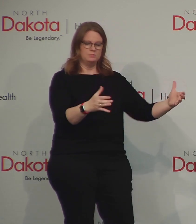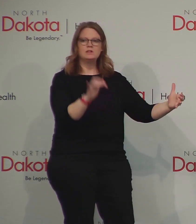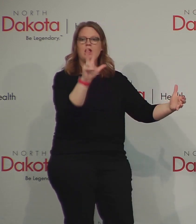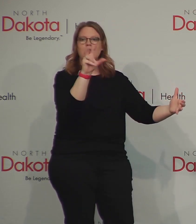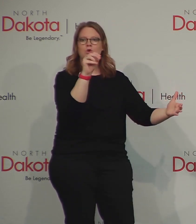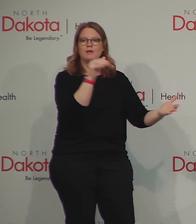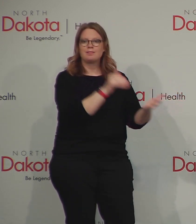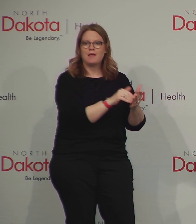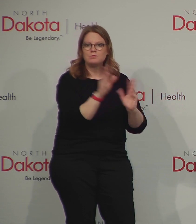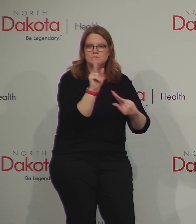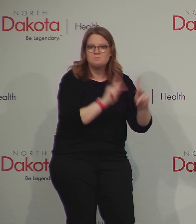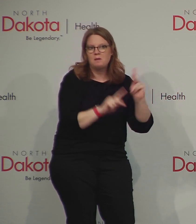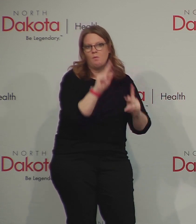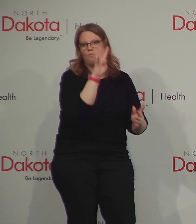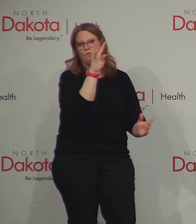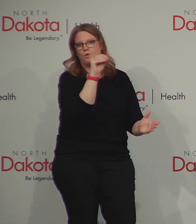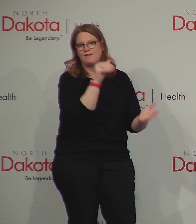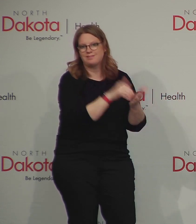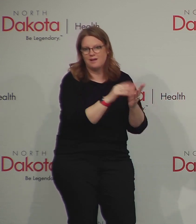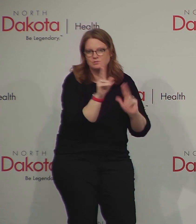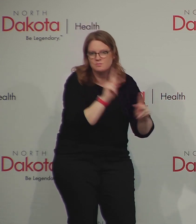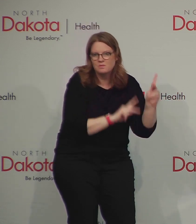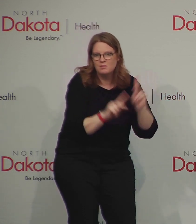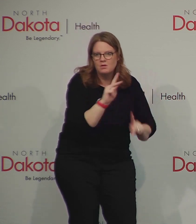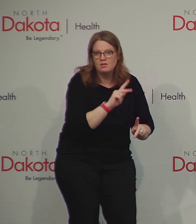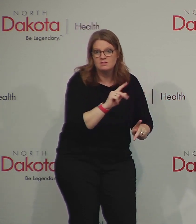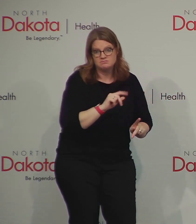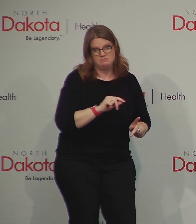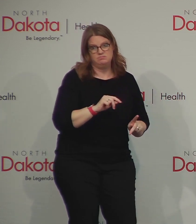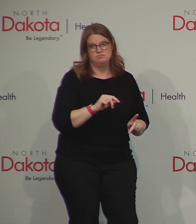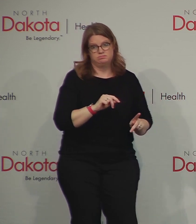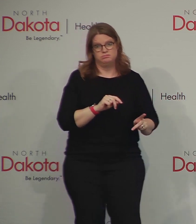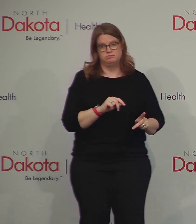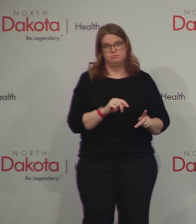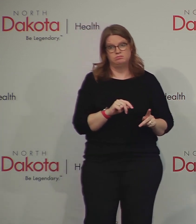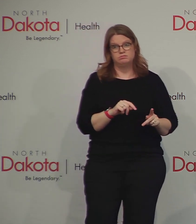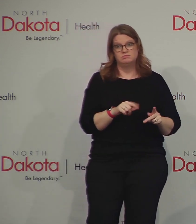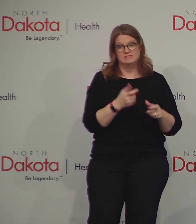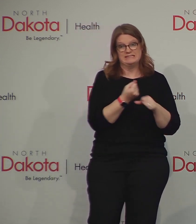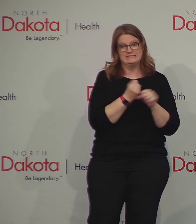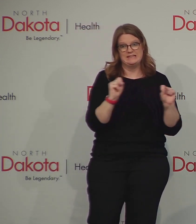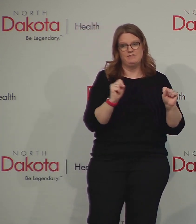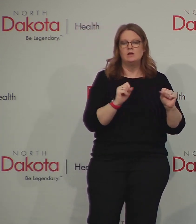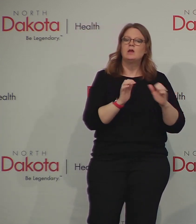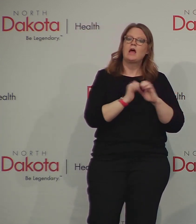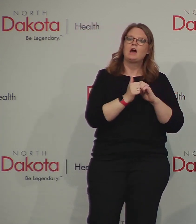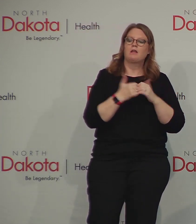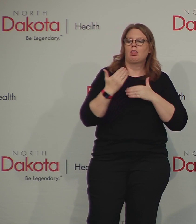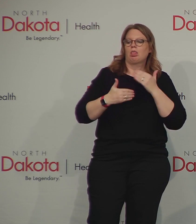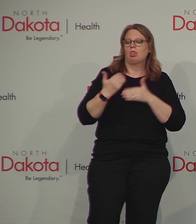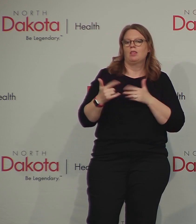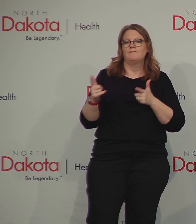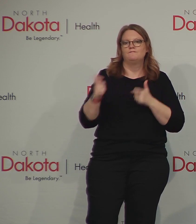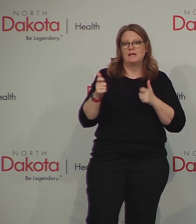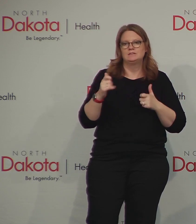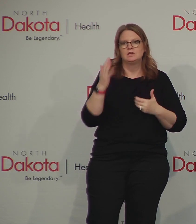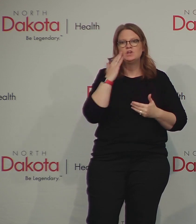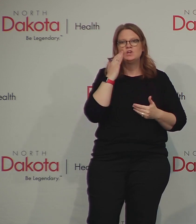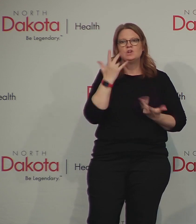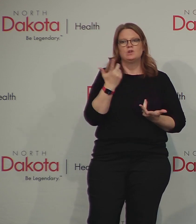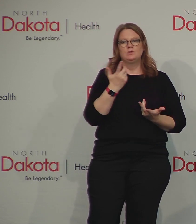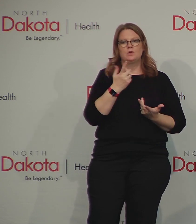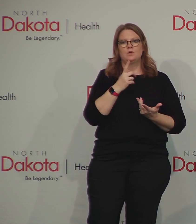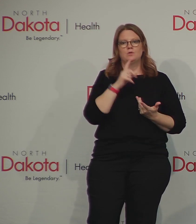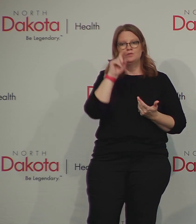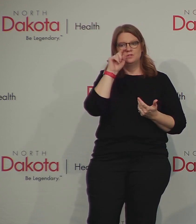again, absolutely no shortcuts relative to clinical safety. Well, how do you get something out faster? You cut all the bureaucratic red tape that